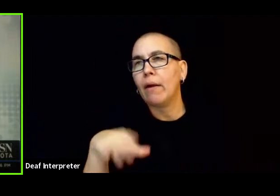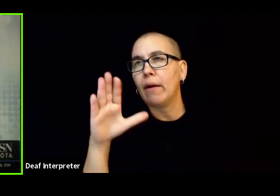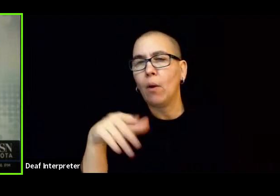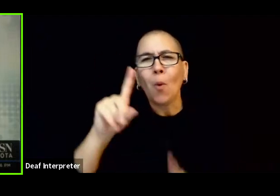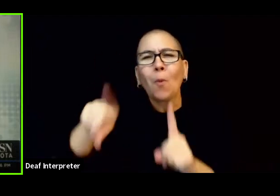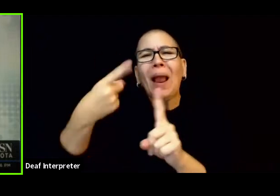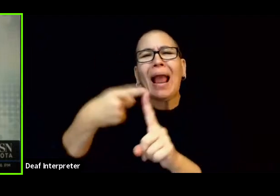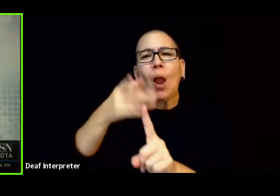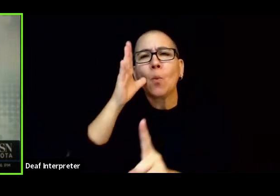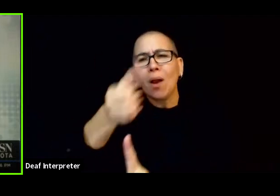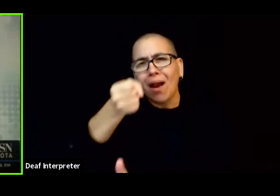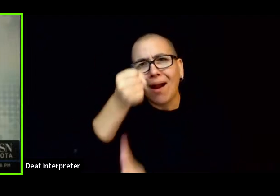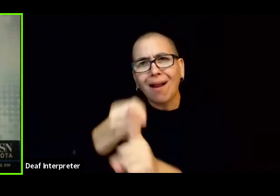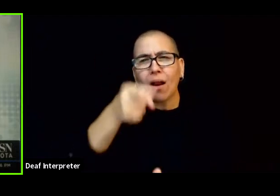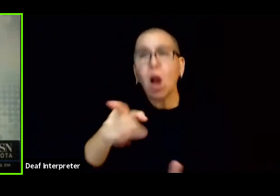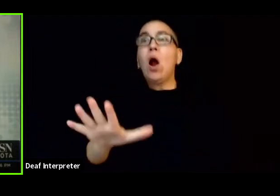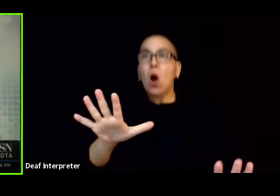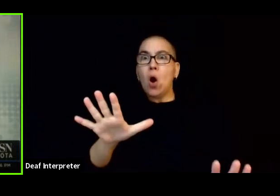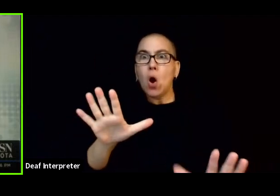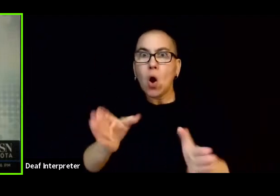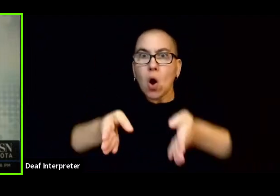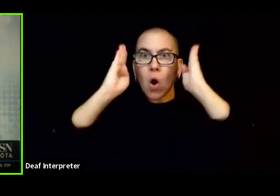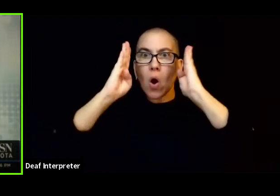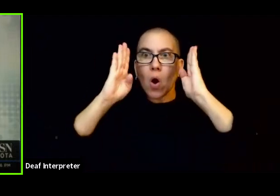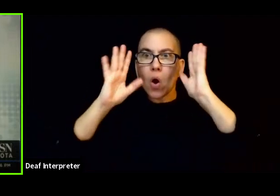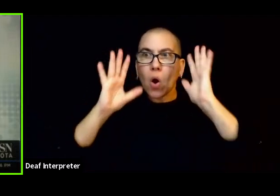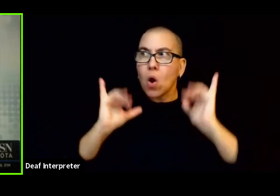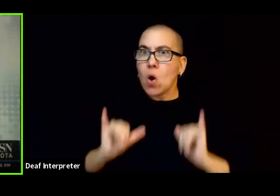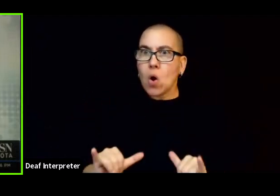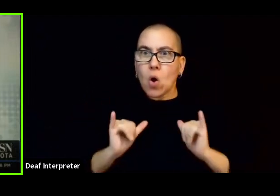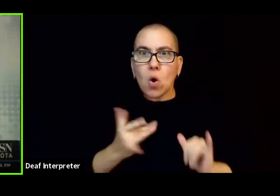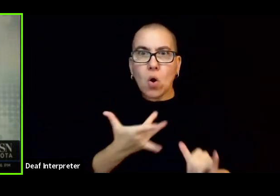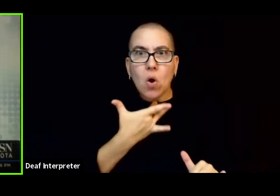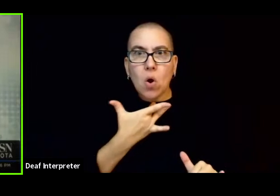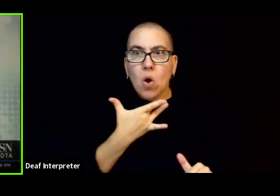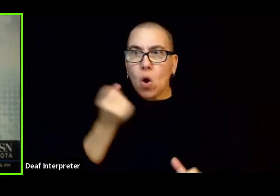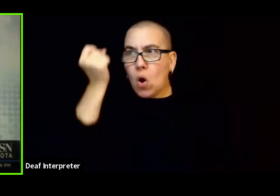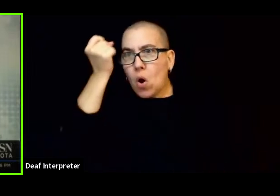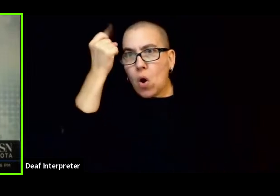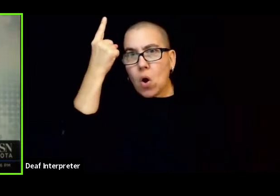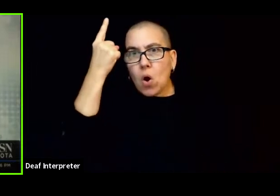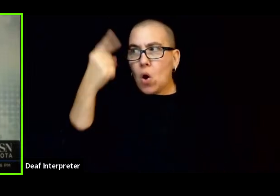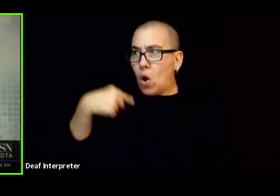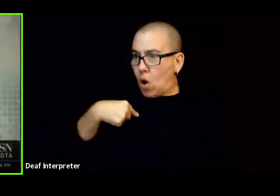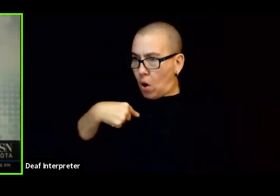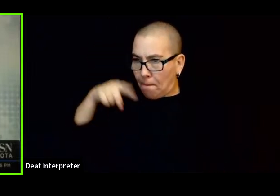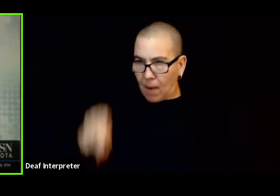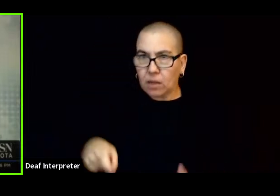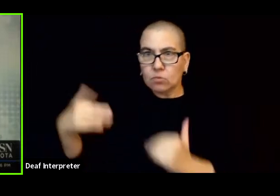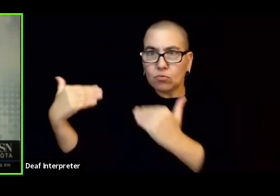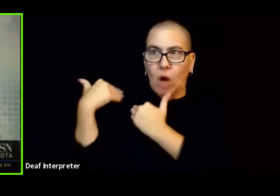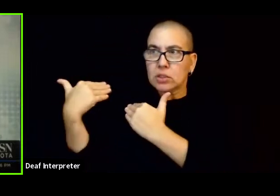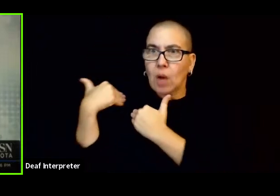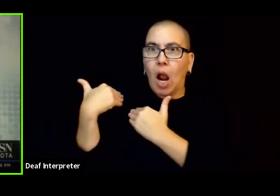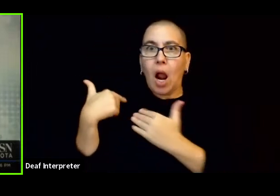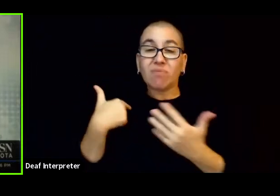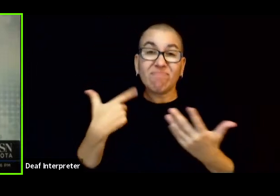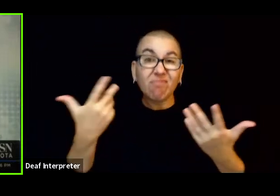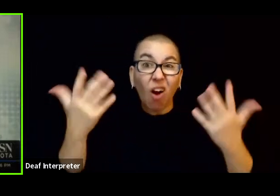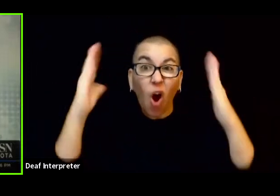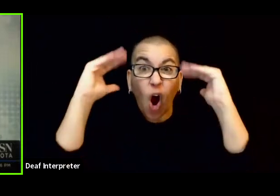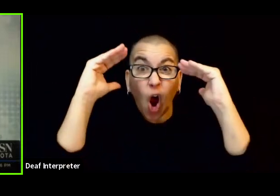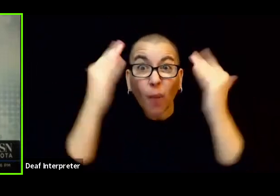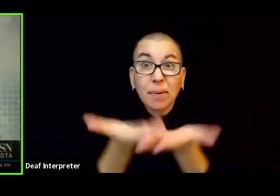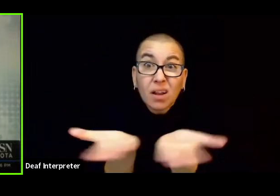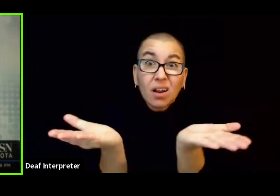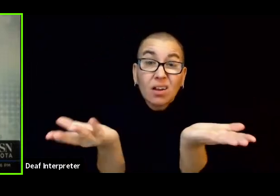really think hard about the role we all play in this. But we are, and we will continue to look at what policy